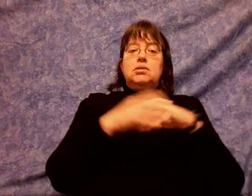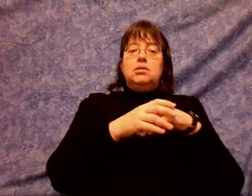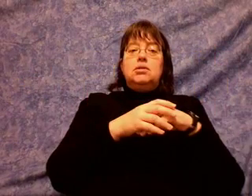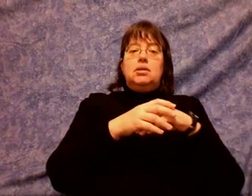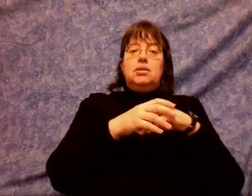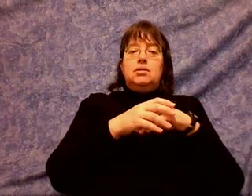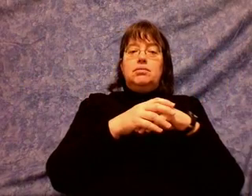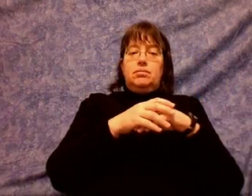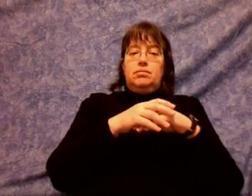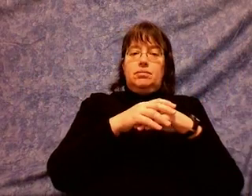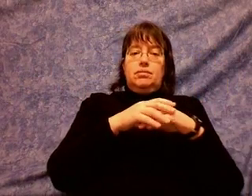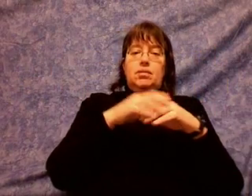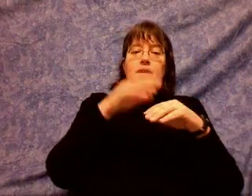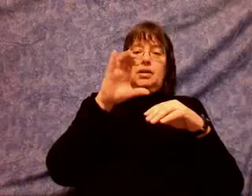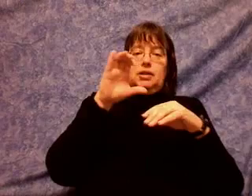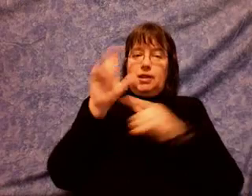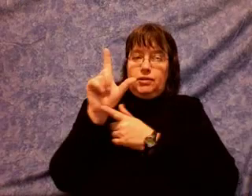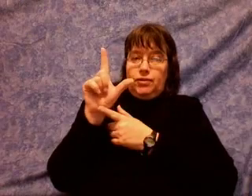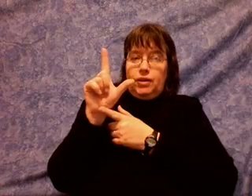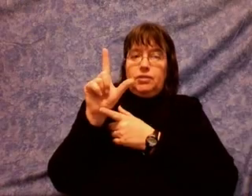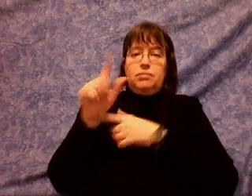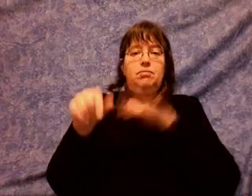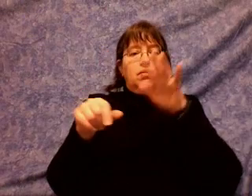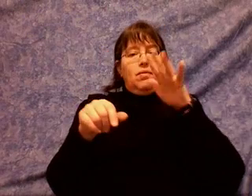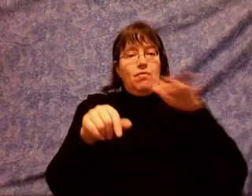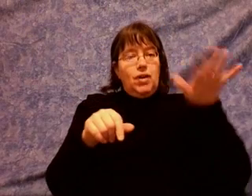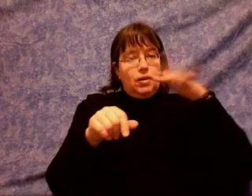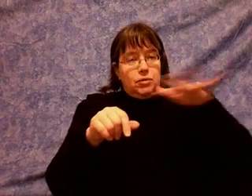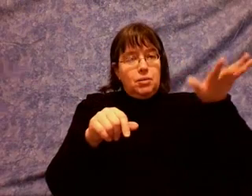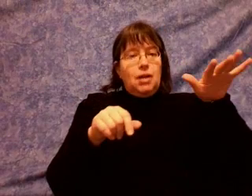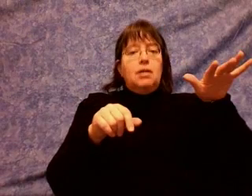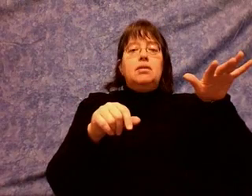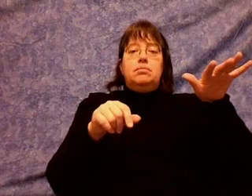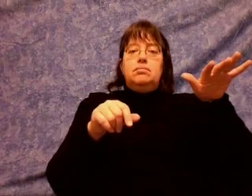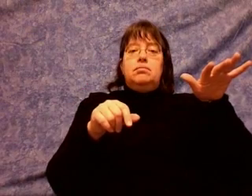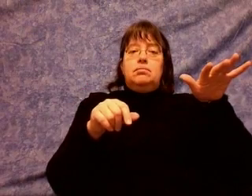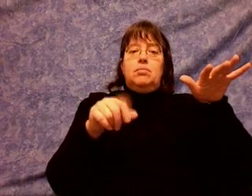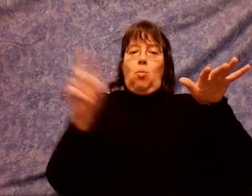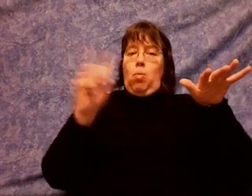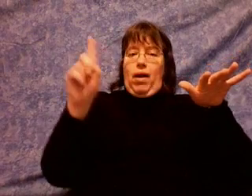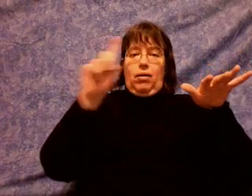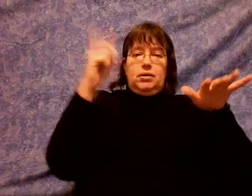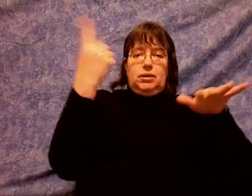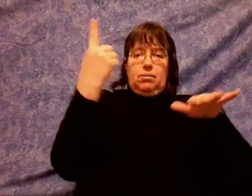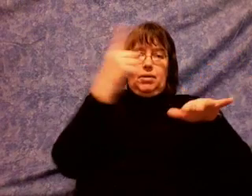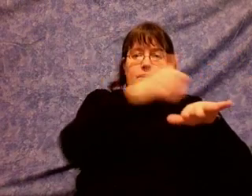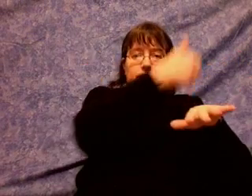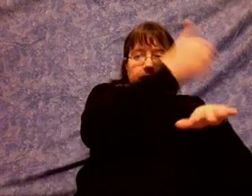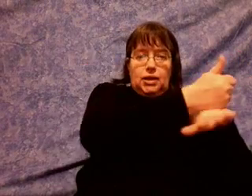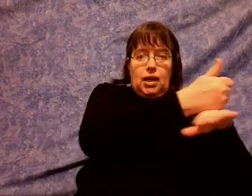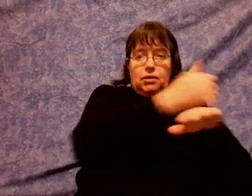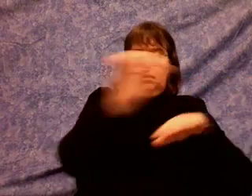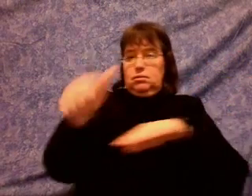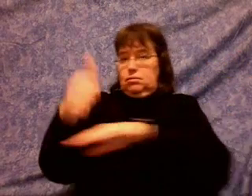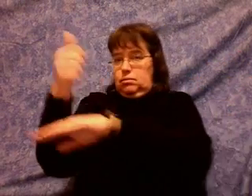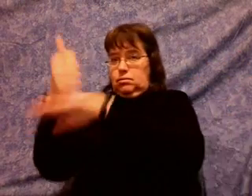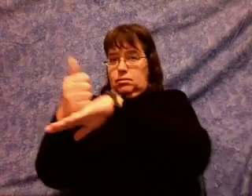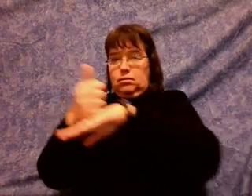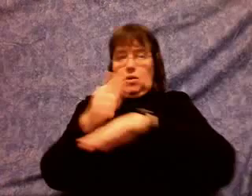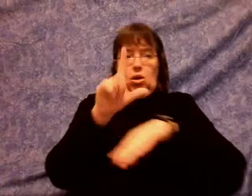things. And classifiers and fingerspelling and where something is placed in